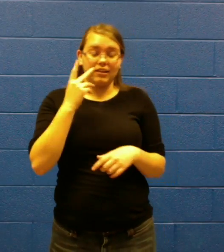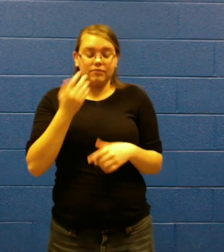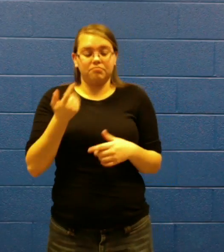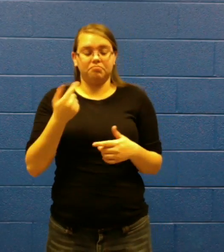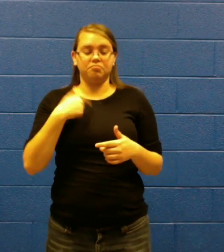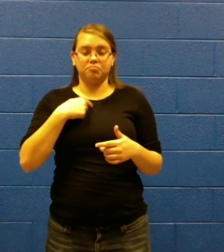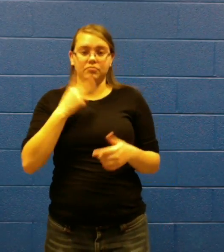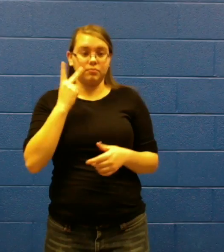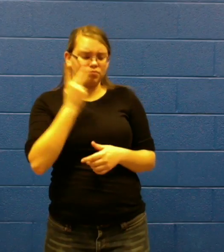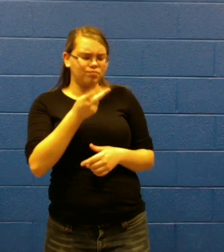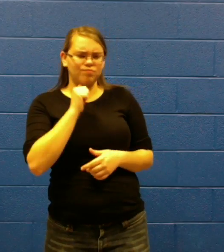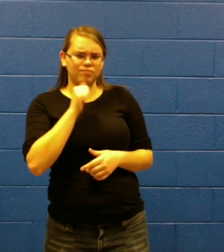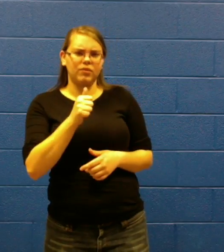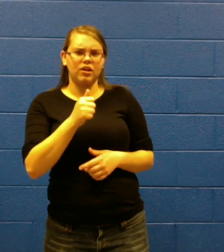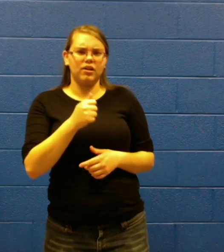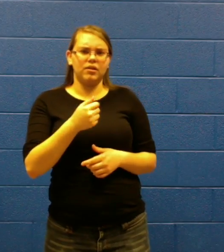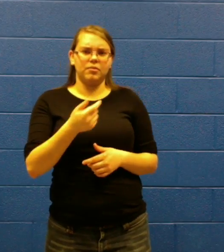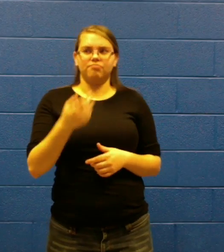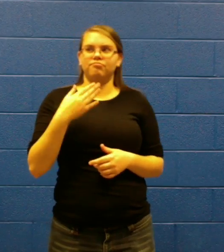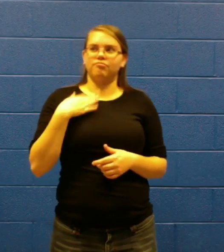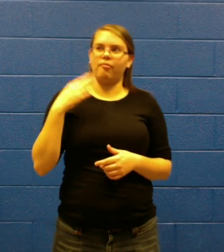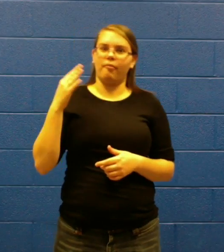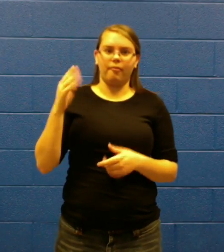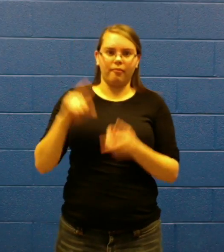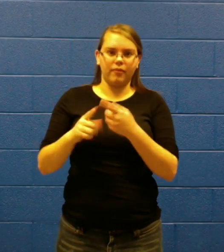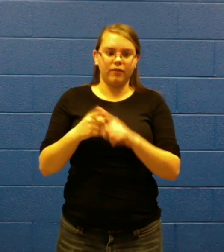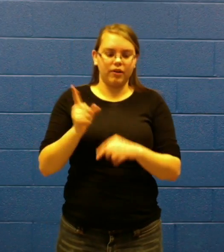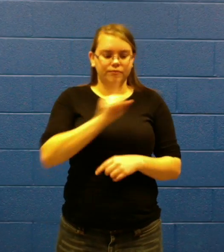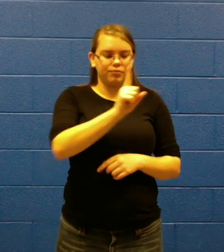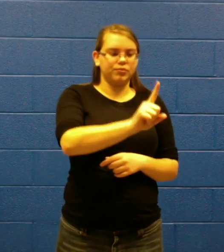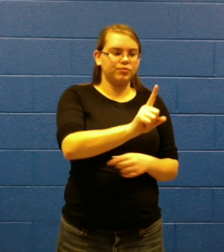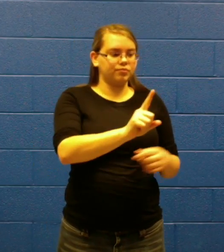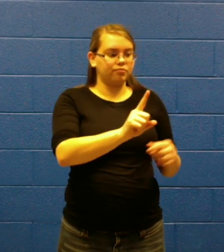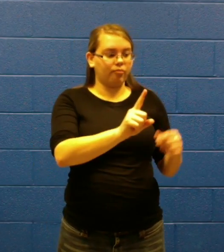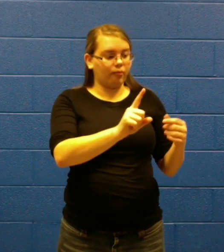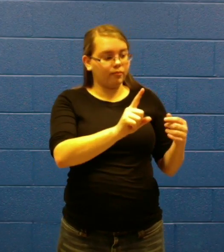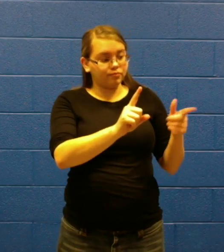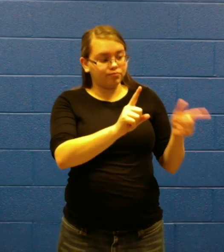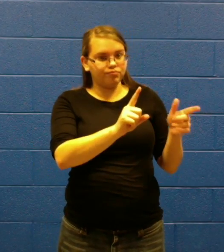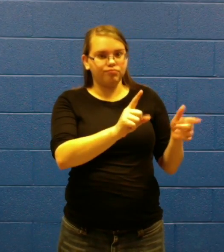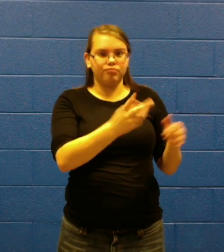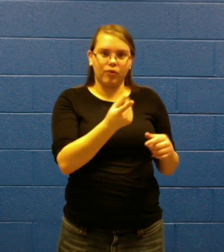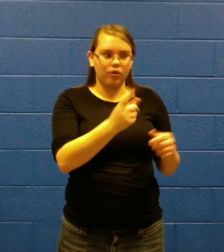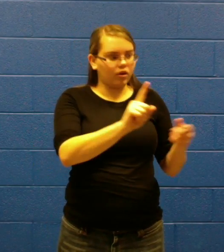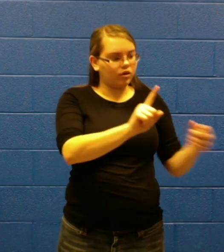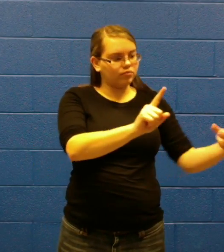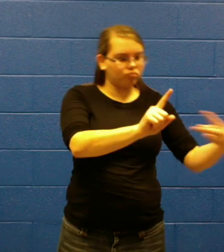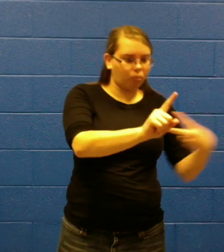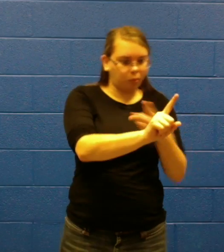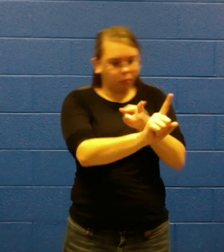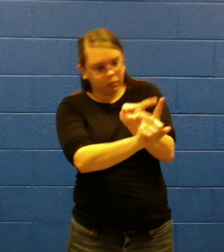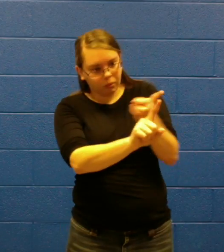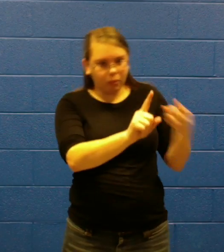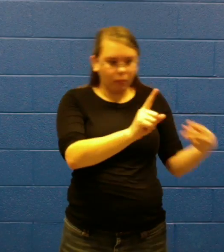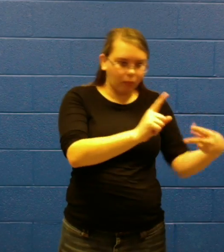around her legs once or twice and then run in the opposite direction of her. So we look back and just see